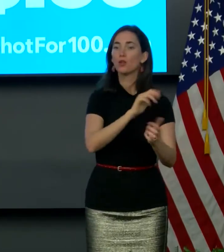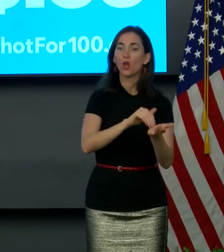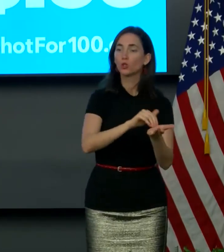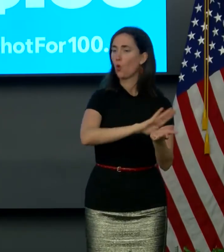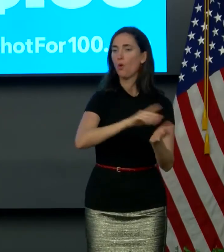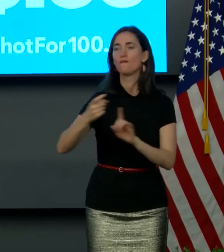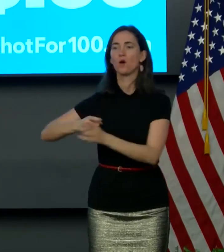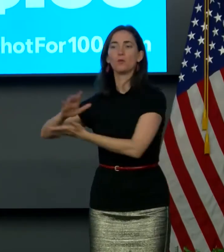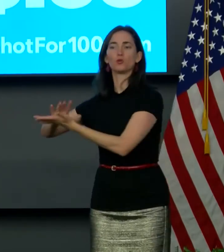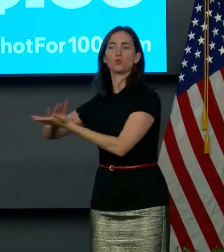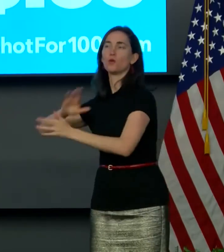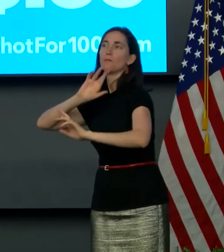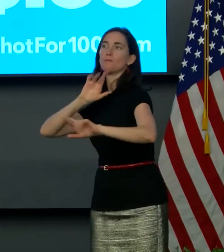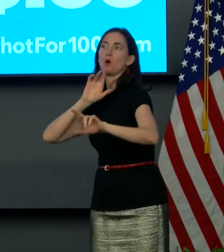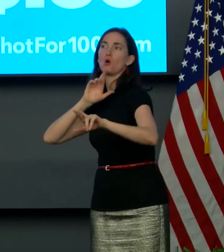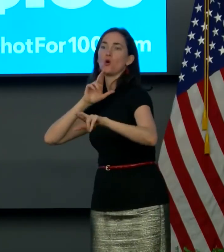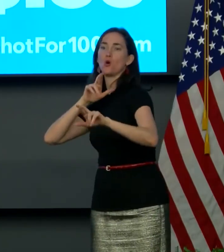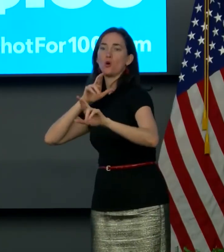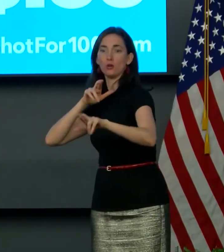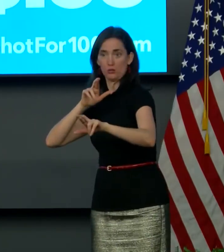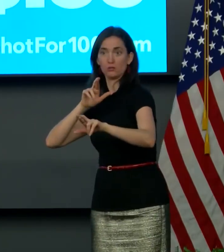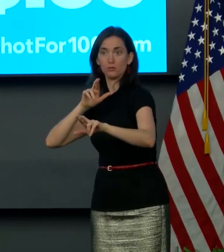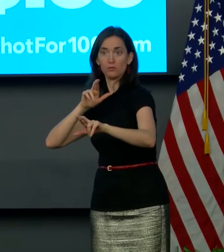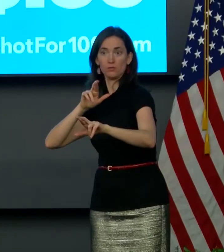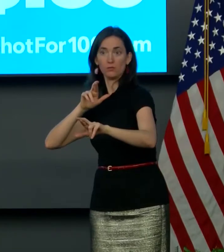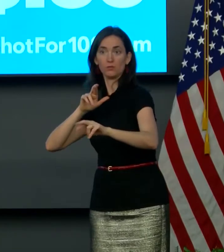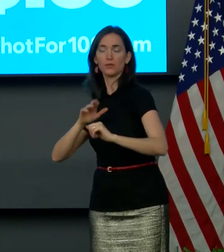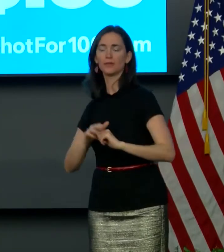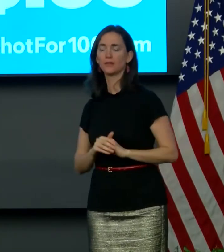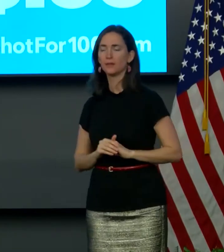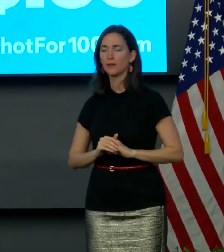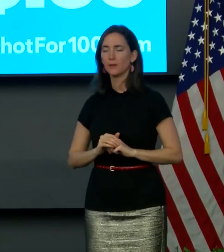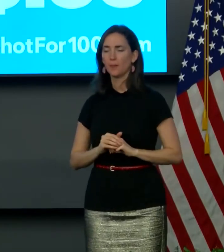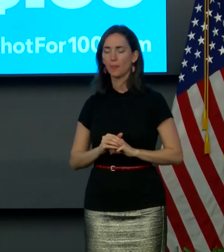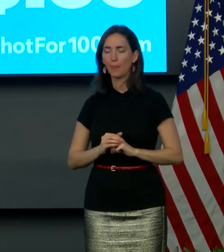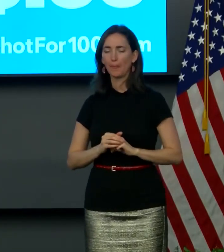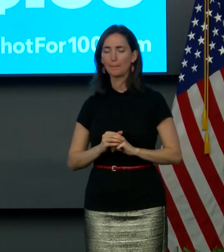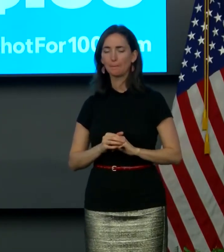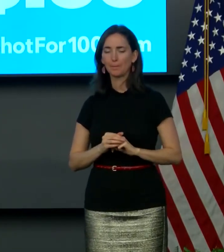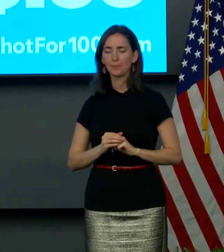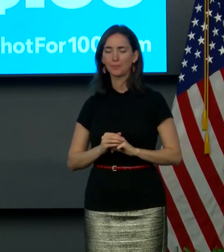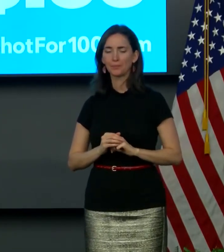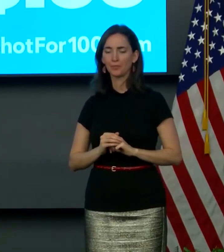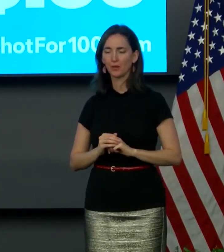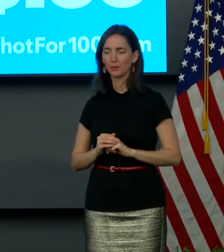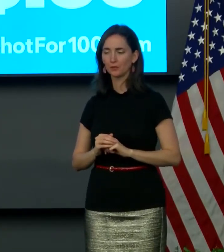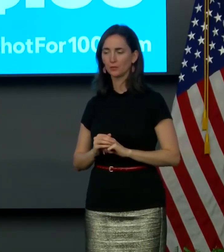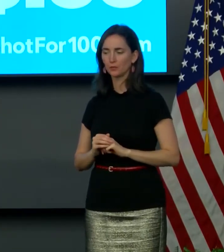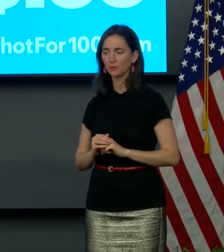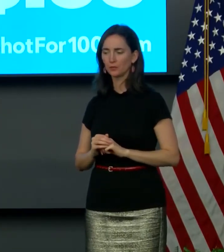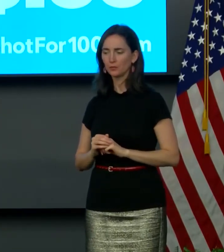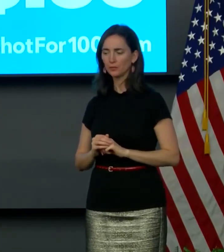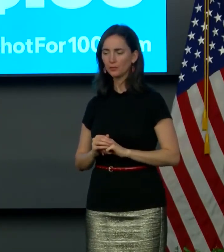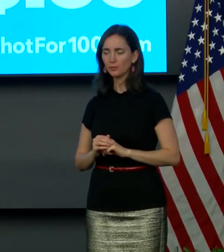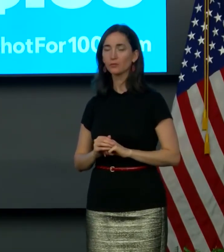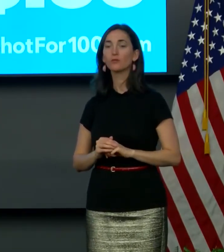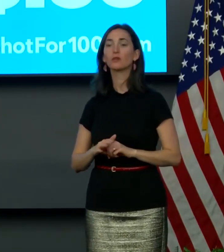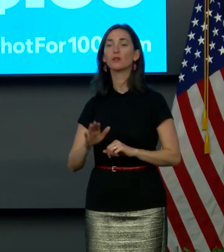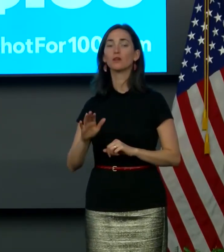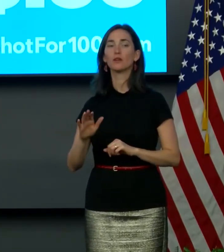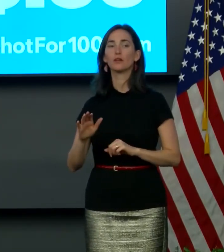And so more cases were reported by Louisiana schools during the first week of this school